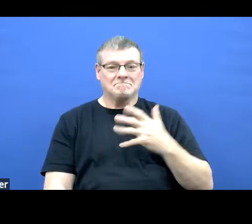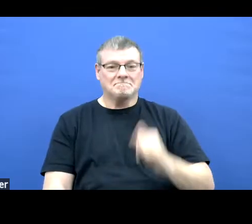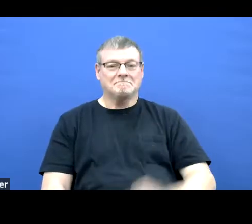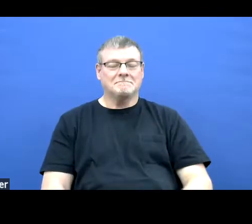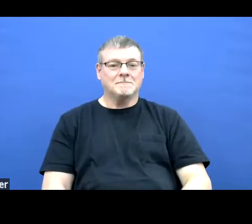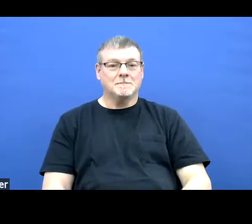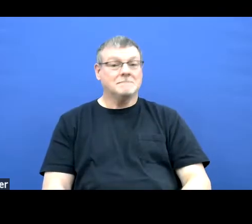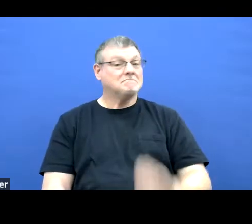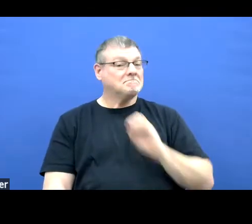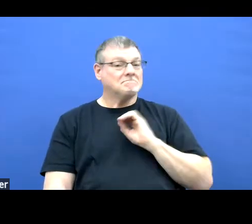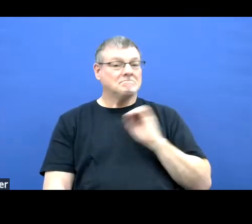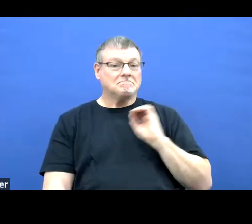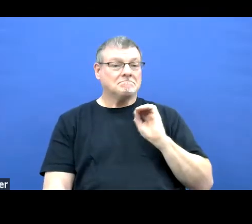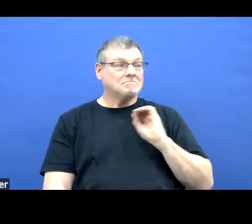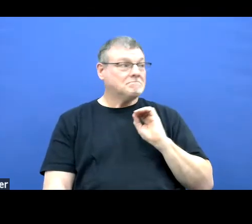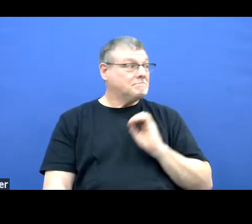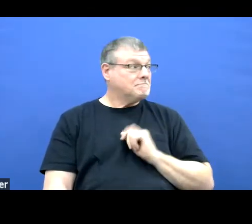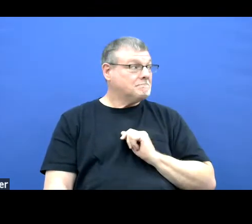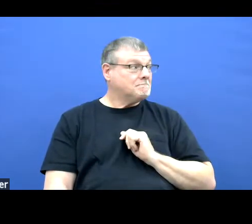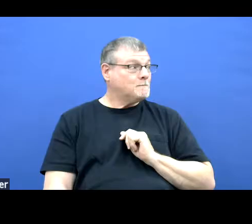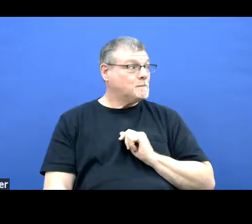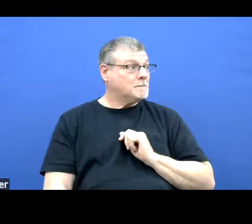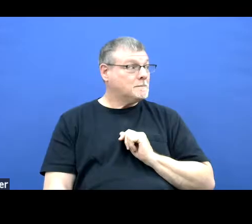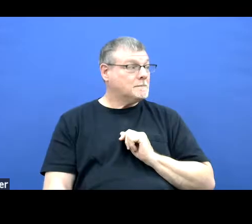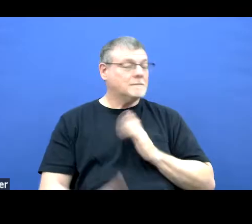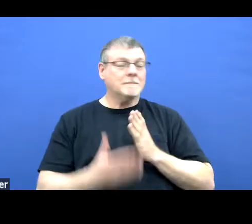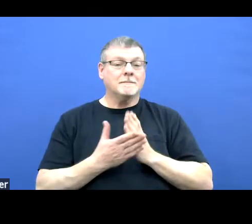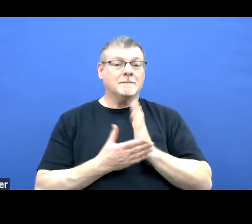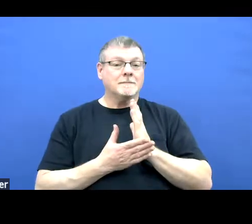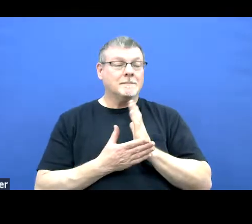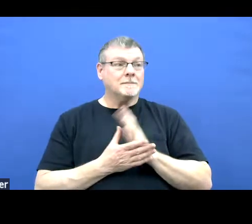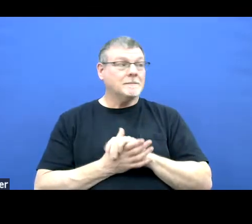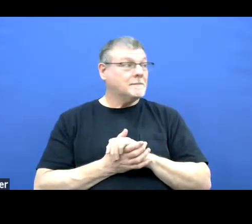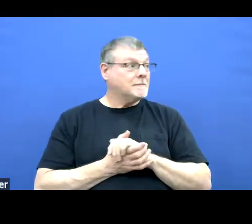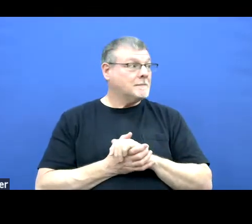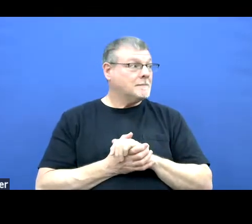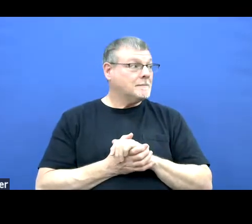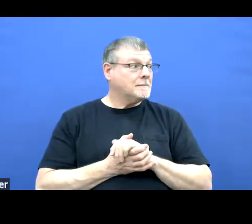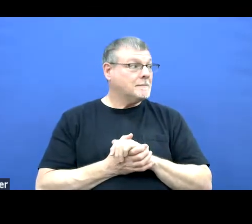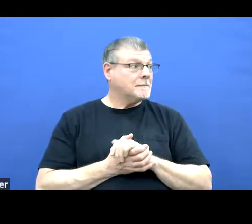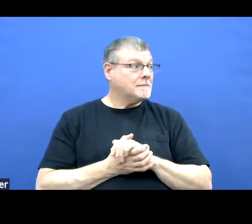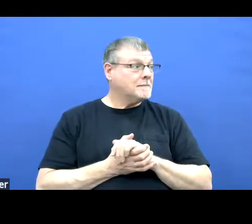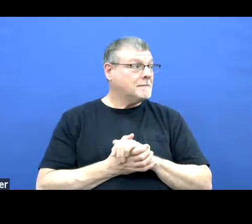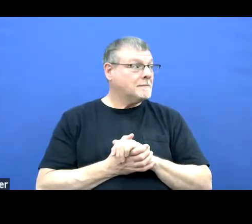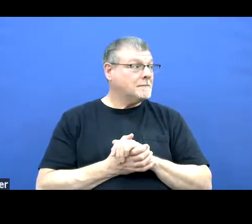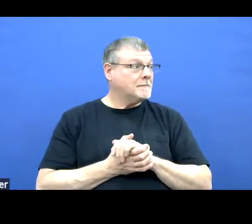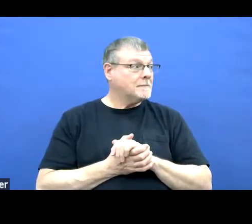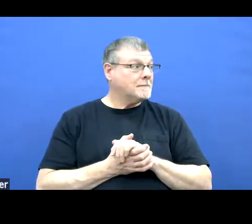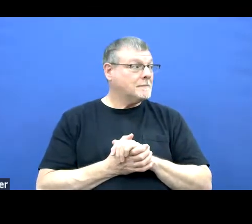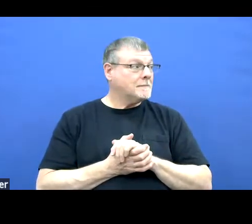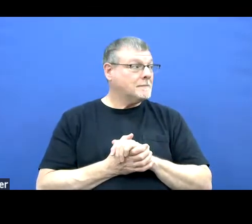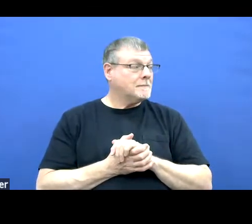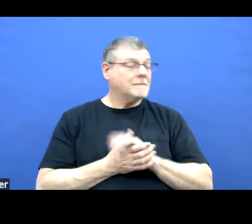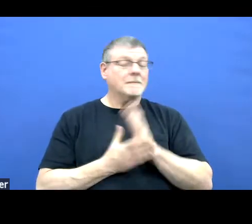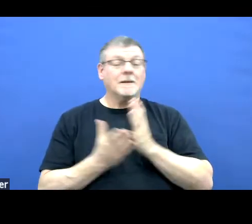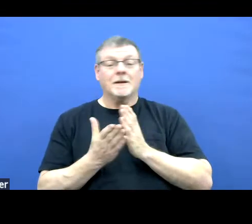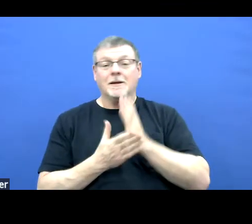I don't have anything. I'm good. All right. Yeah, Go no, ahead. go ahead. Going to see if we